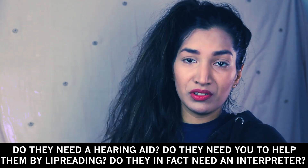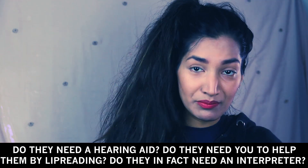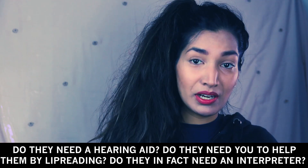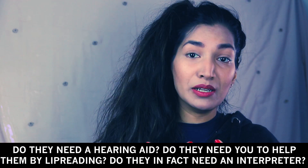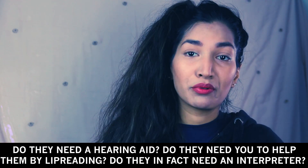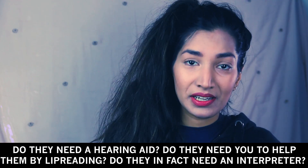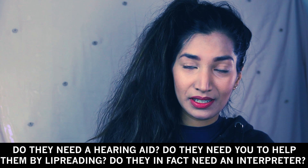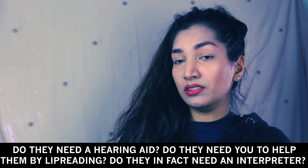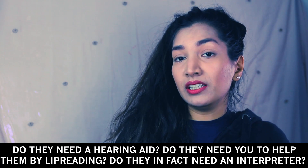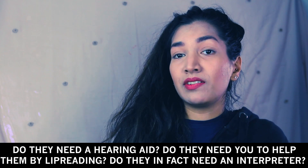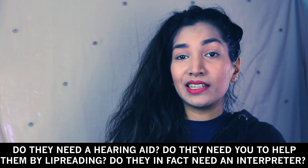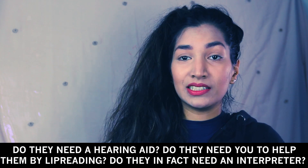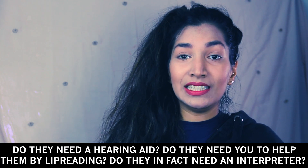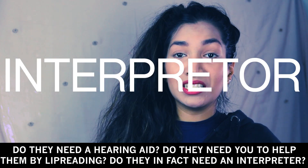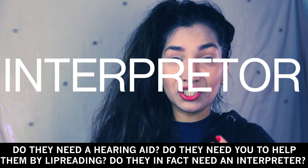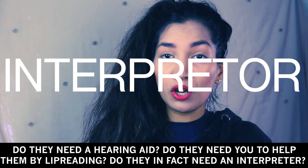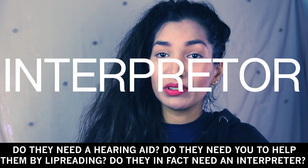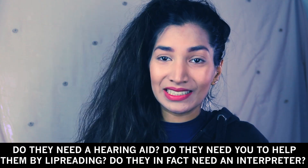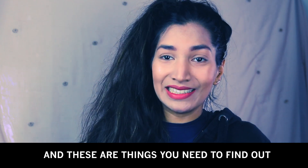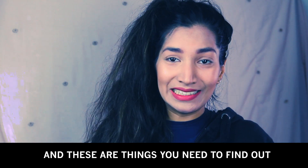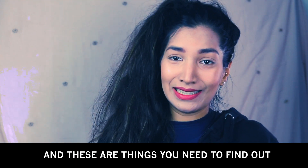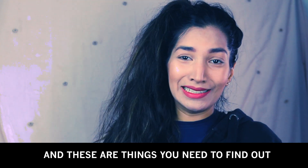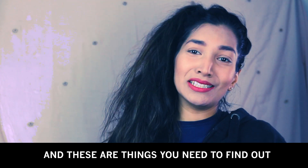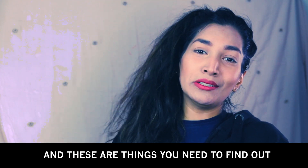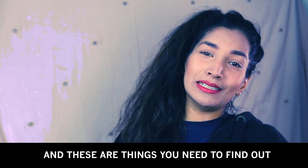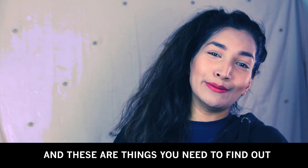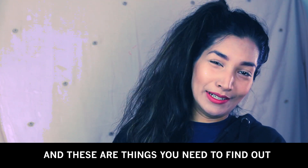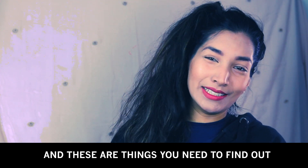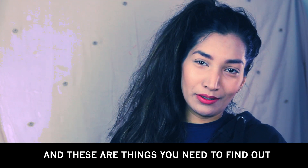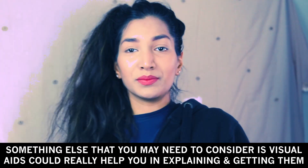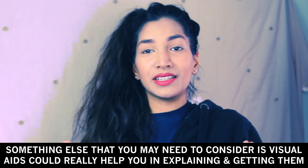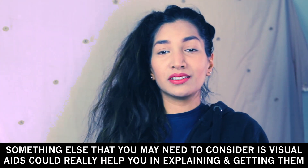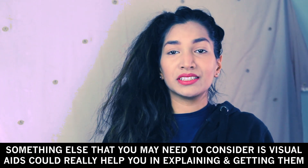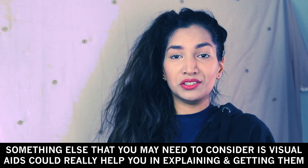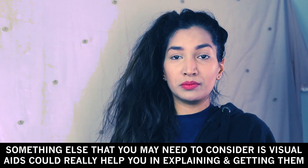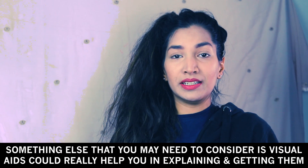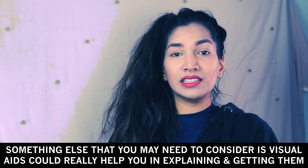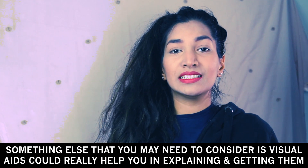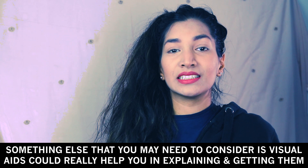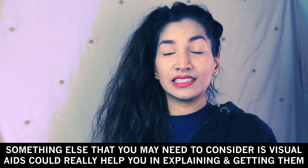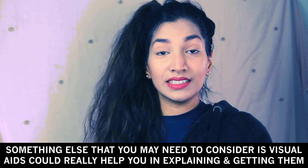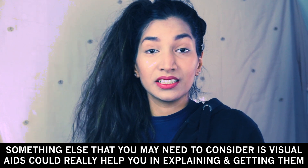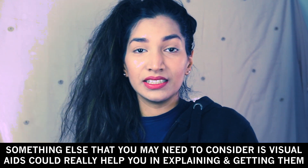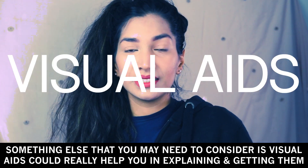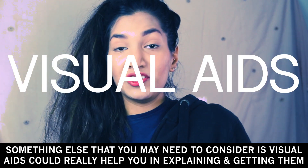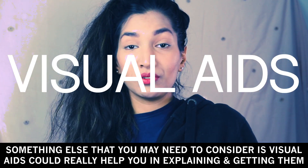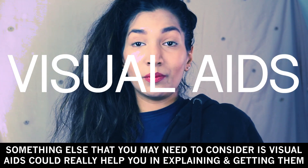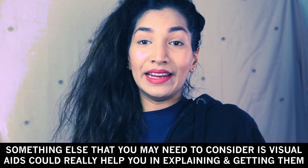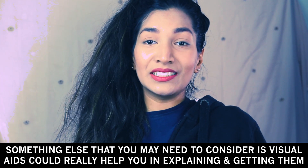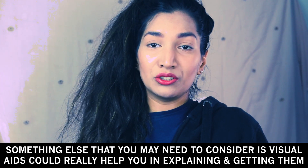them by lip reading? Do they in fact need an interpreter? And these are things that you need to find out. Something else that you may need to consider is visual aids could